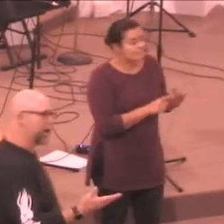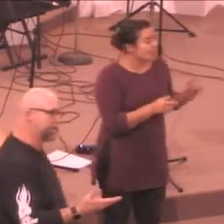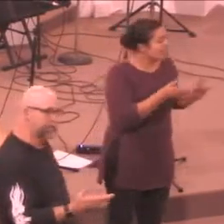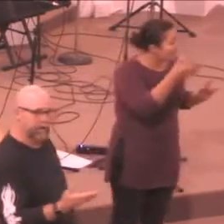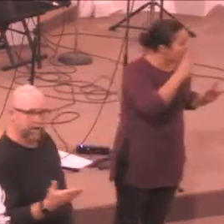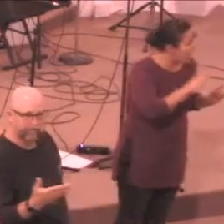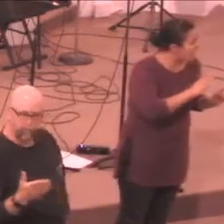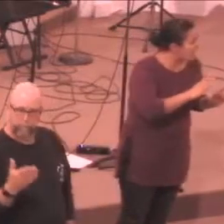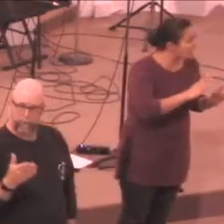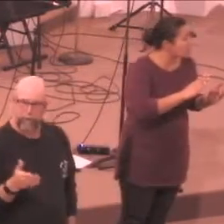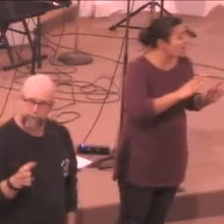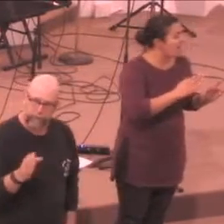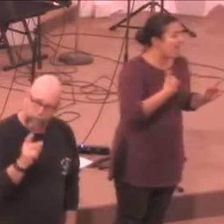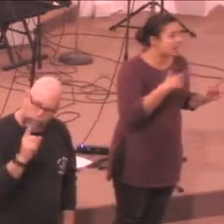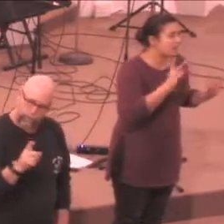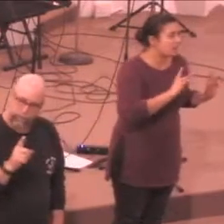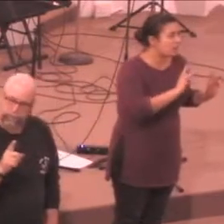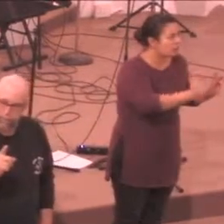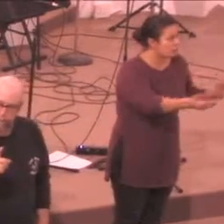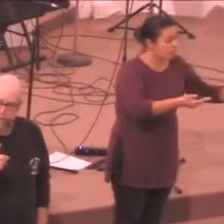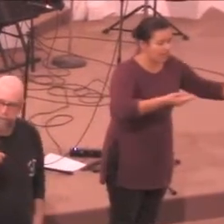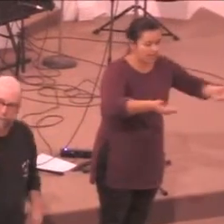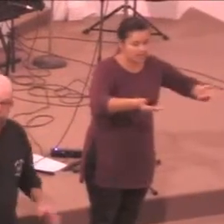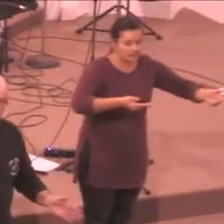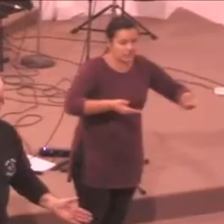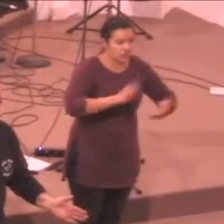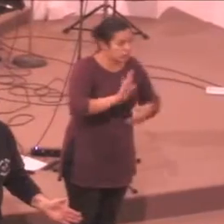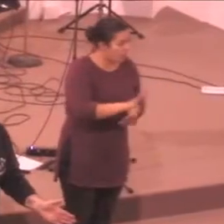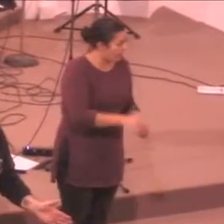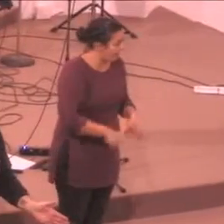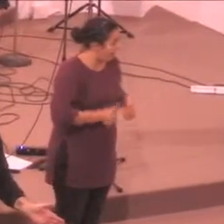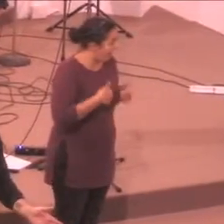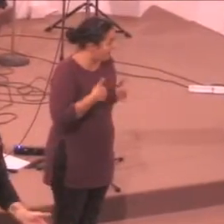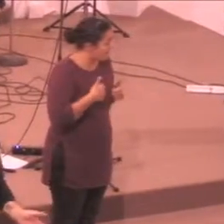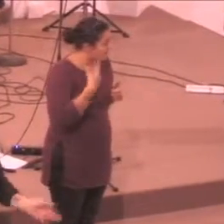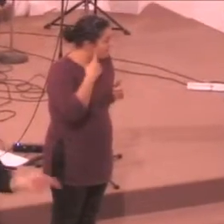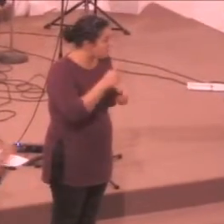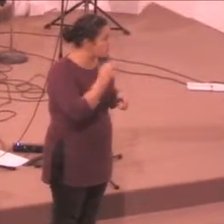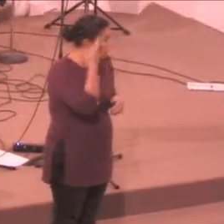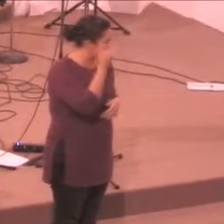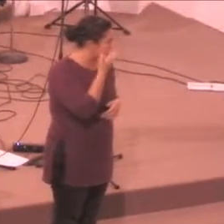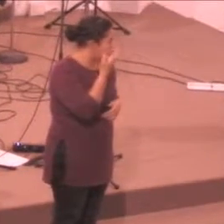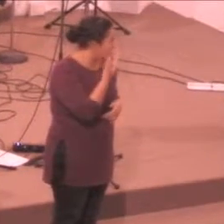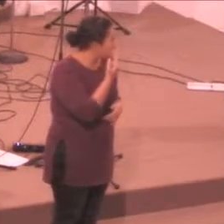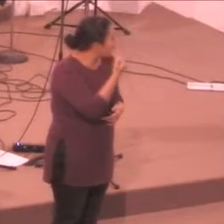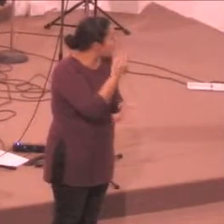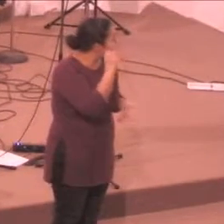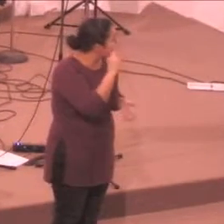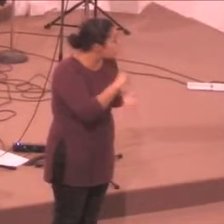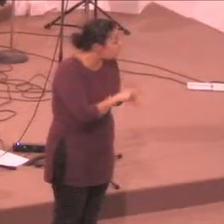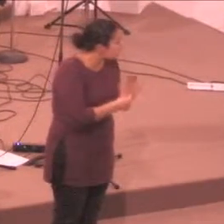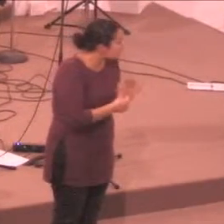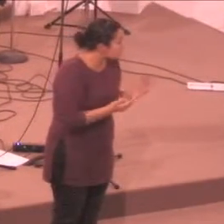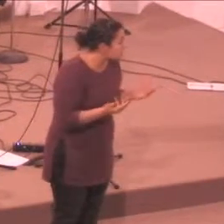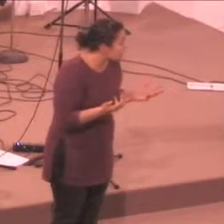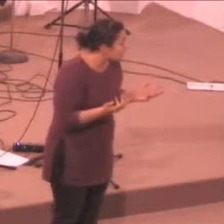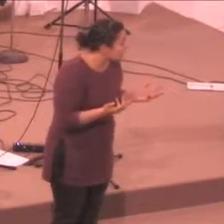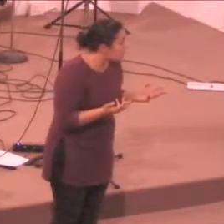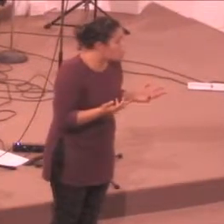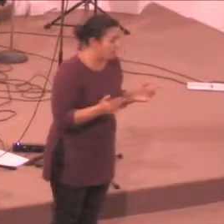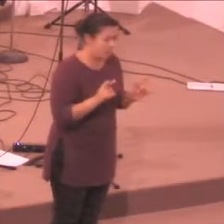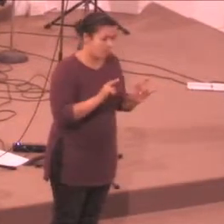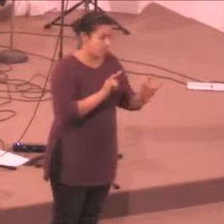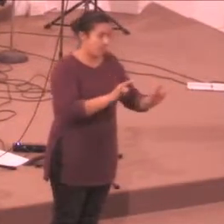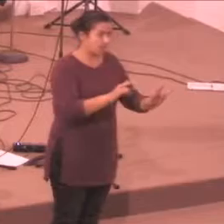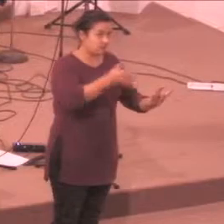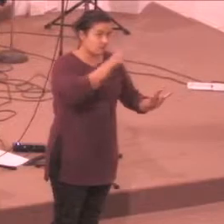your life for a purpose. And one of those purposes is to let show them the love of Christ, even when